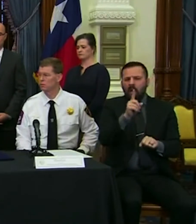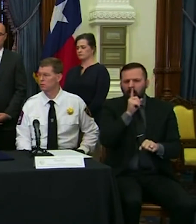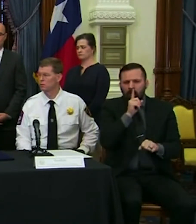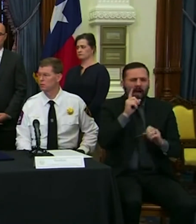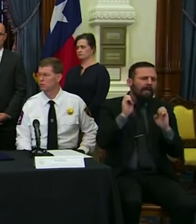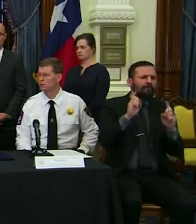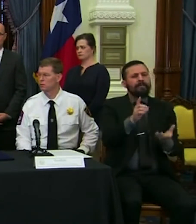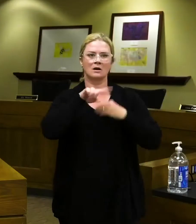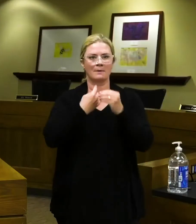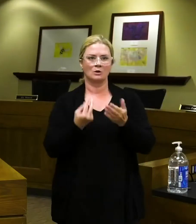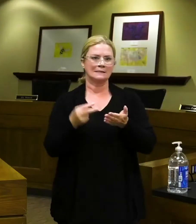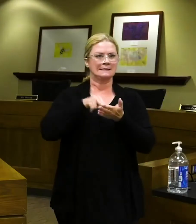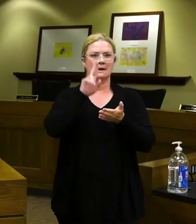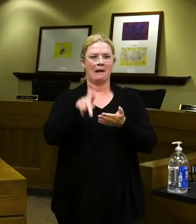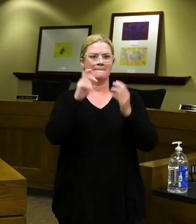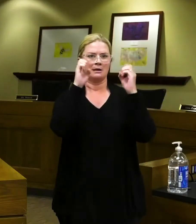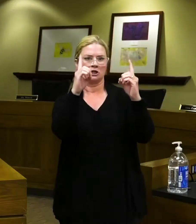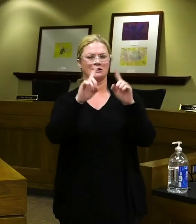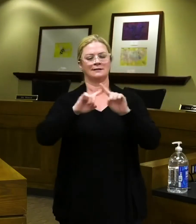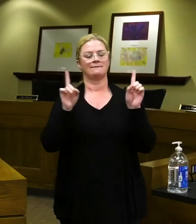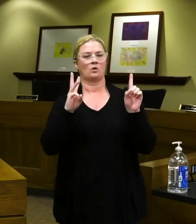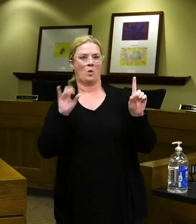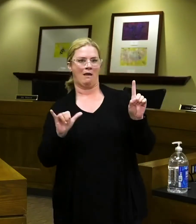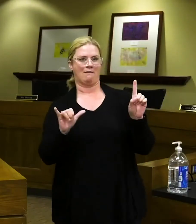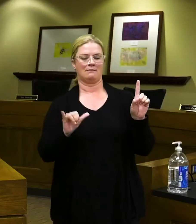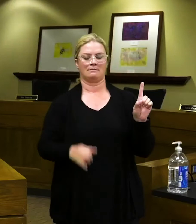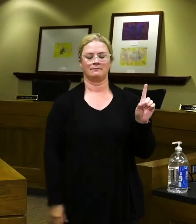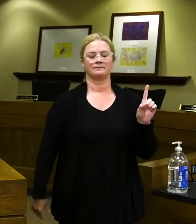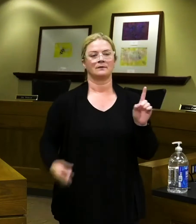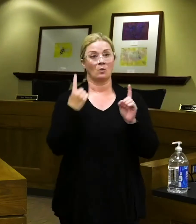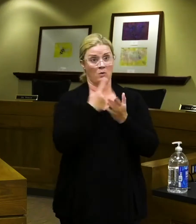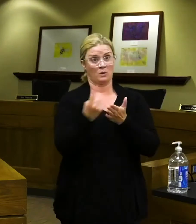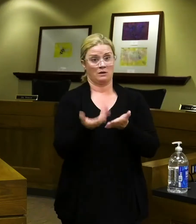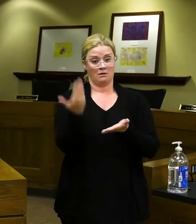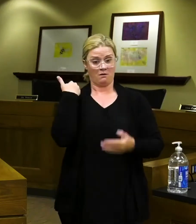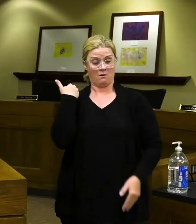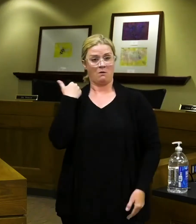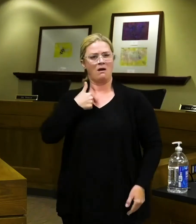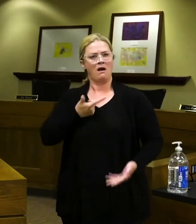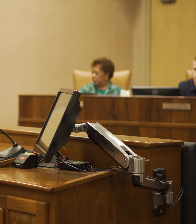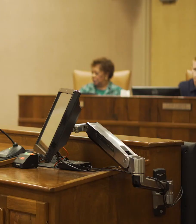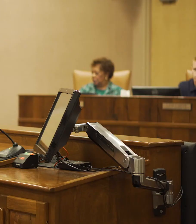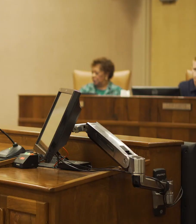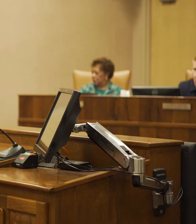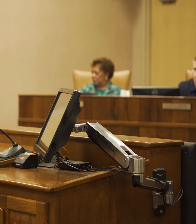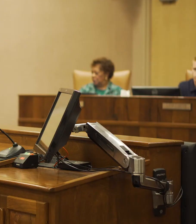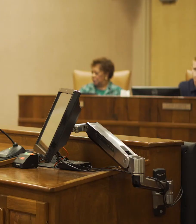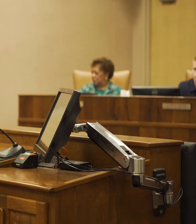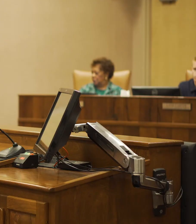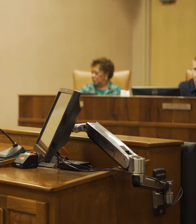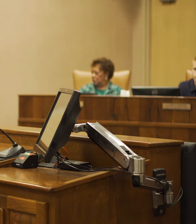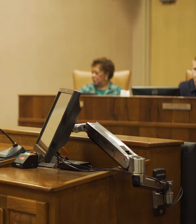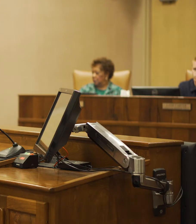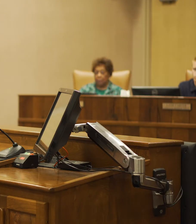until April 3rd. Unlike Abilene ISD that will be closed for the remainder of the semester, SAISD Superintendent Dr. Carl Detloff